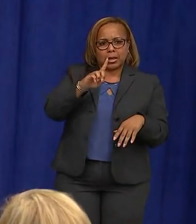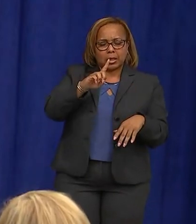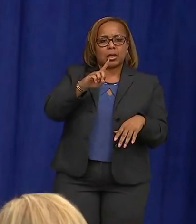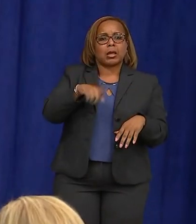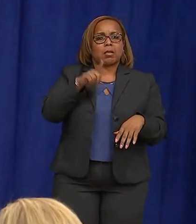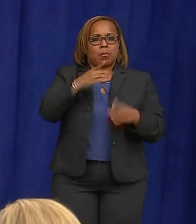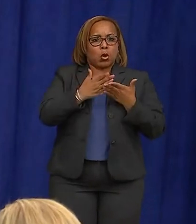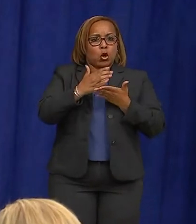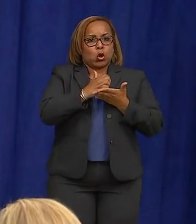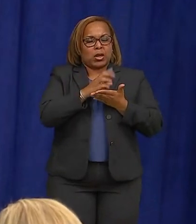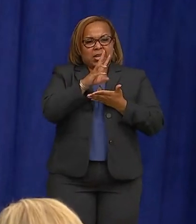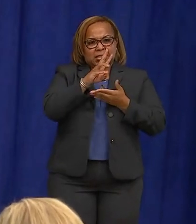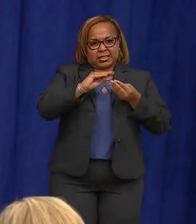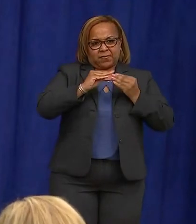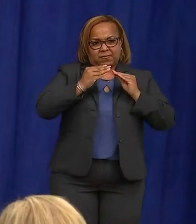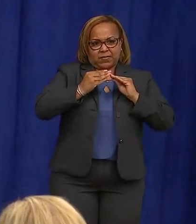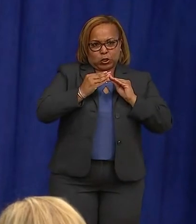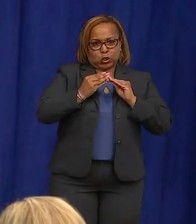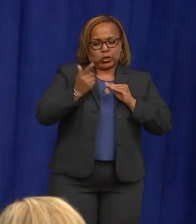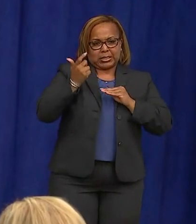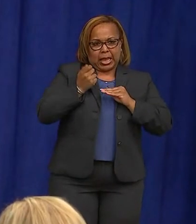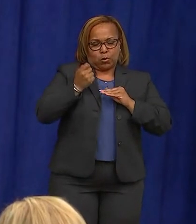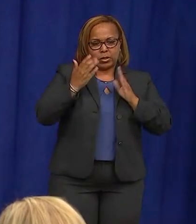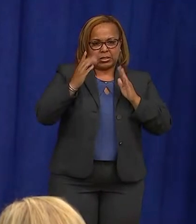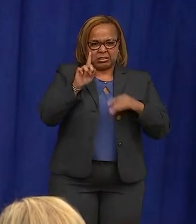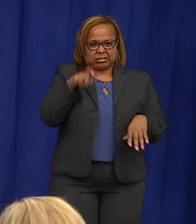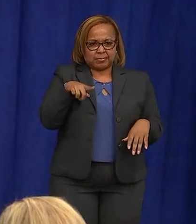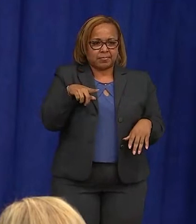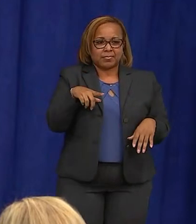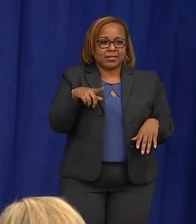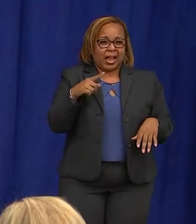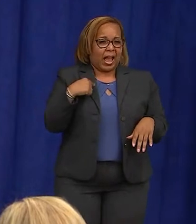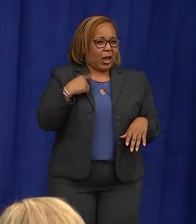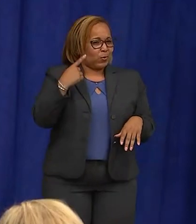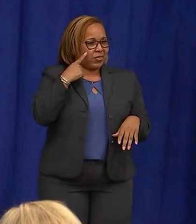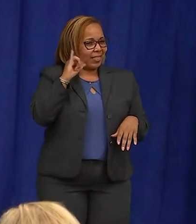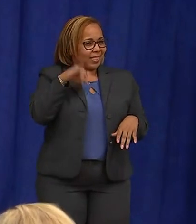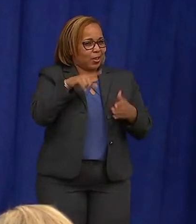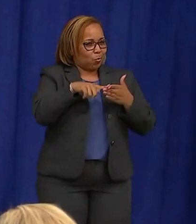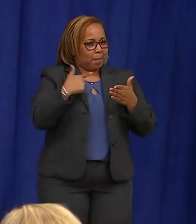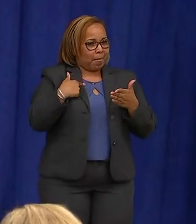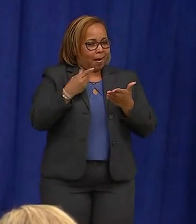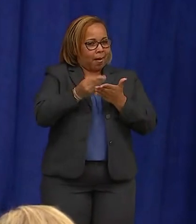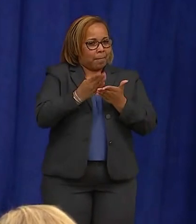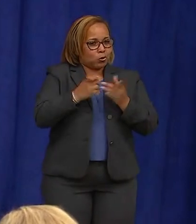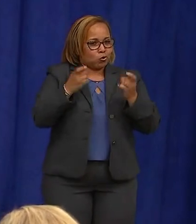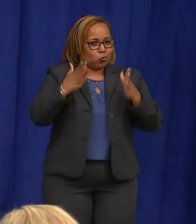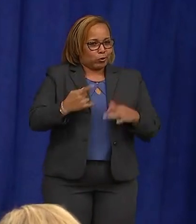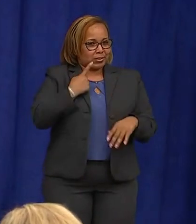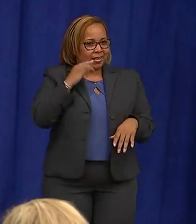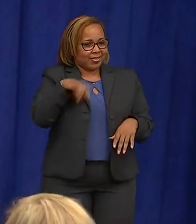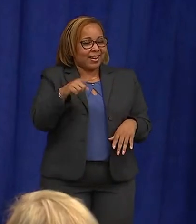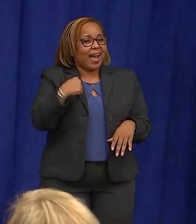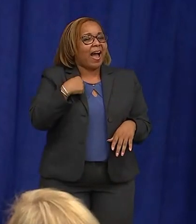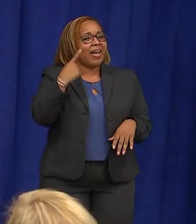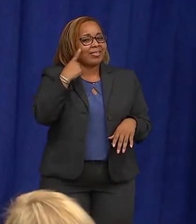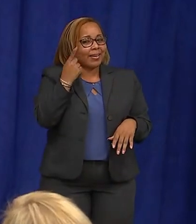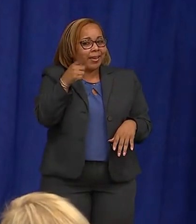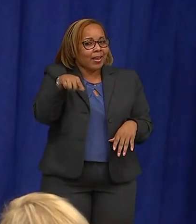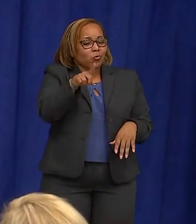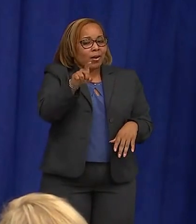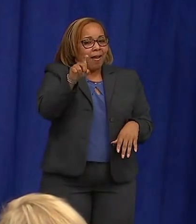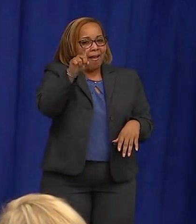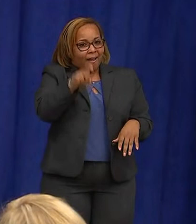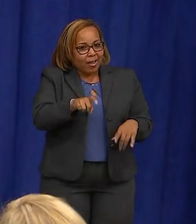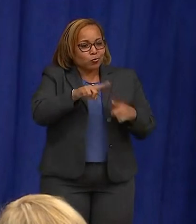earning six-figure salaries. I don't think that's what my budget director said. Do you believe there's going to be significant savings? I think everybody has